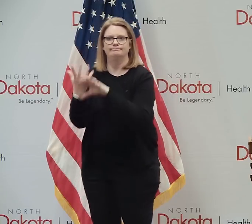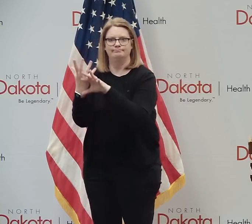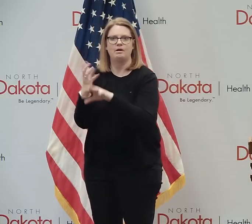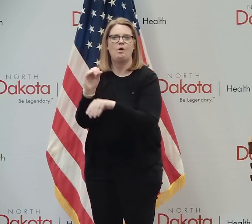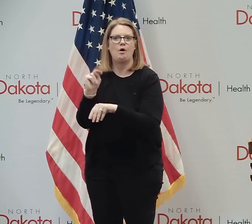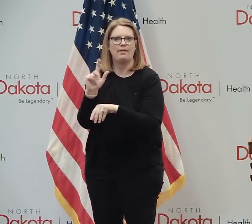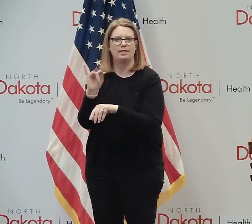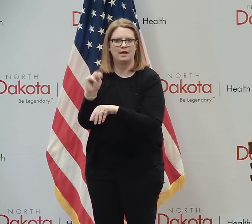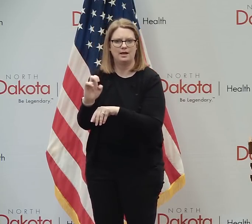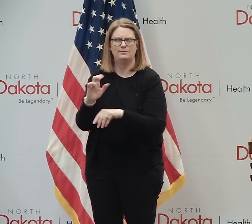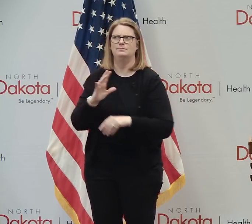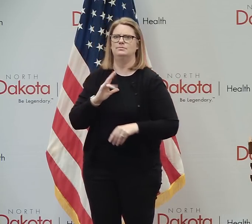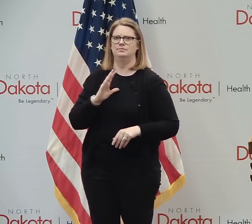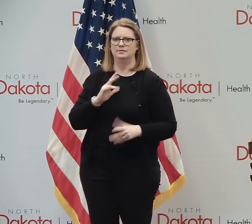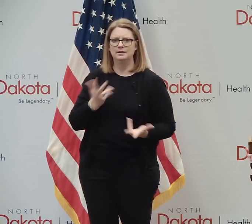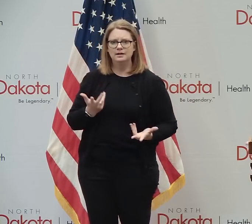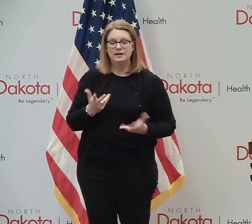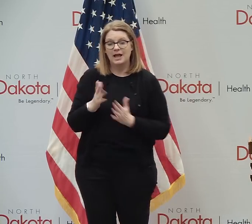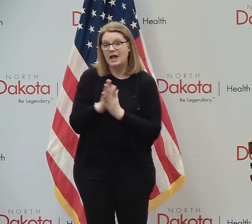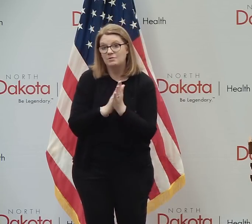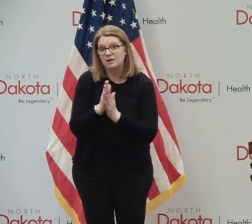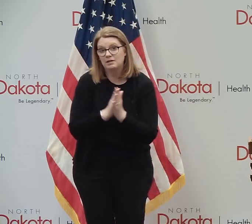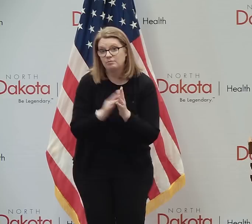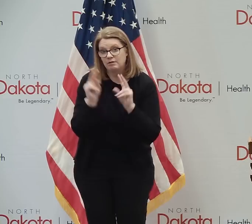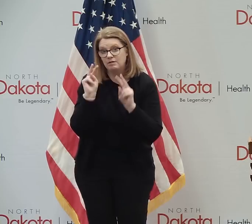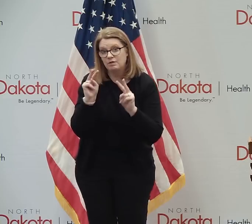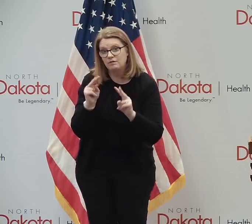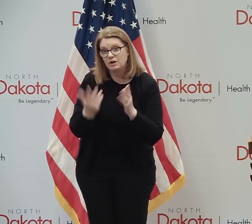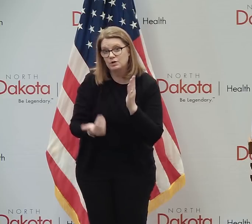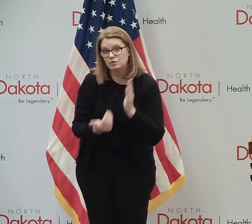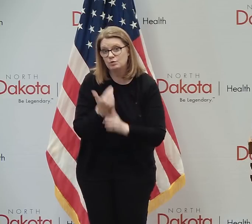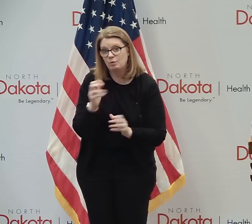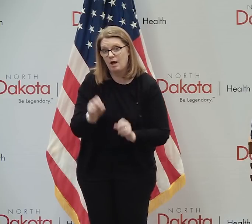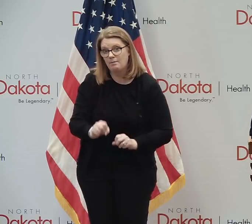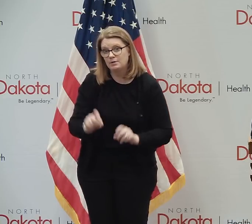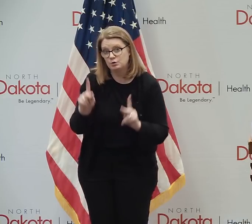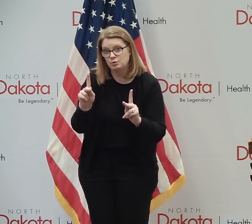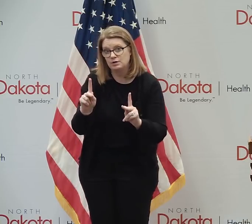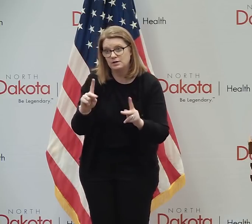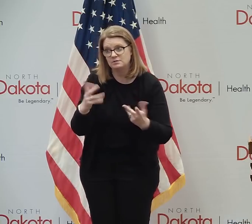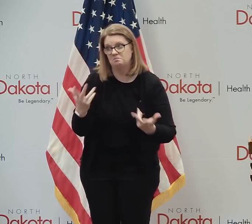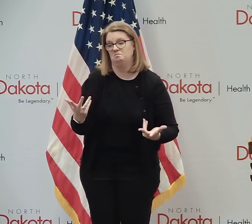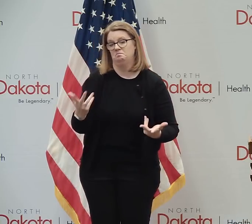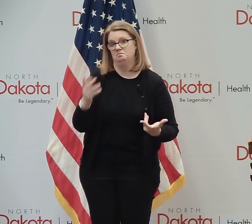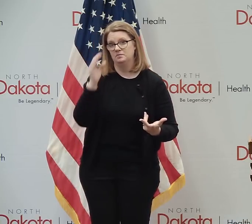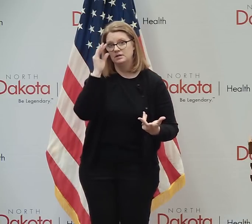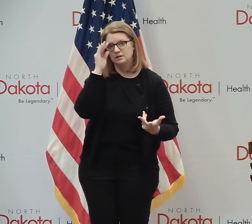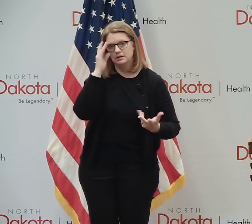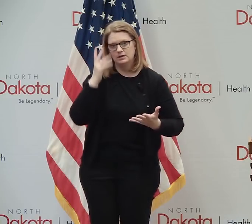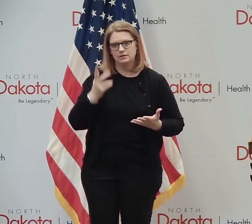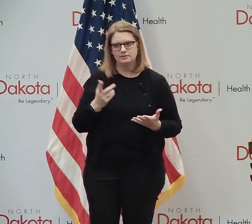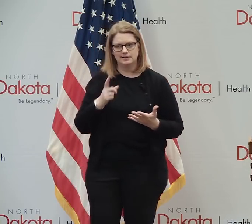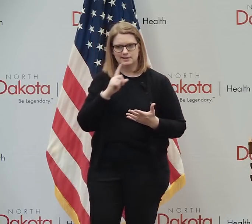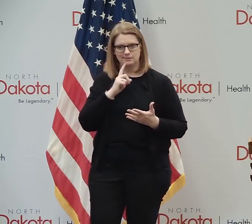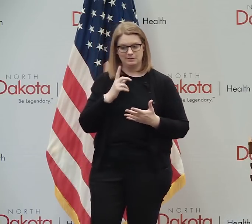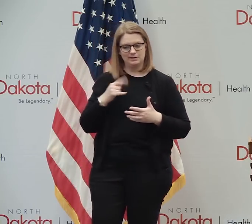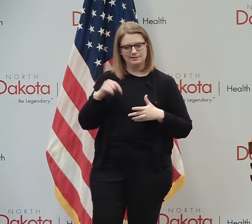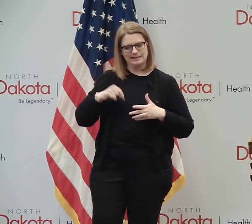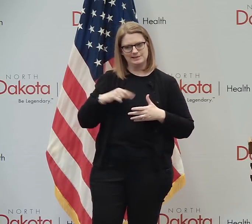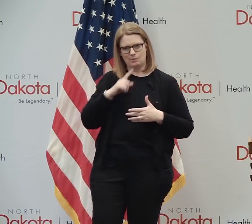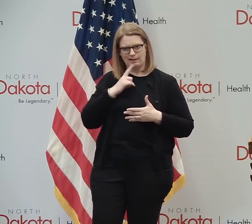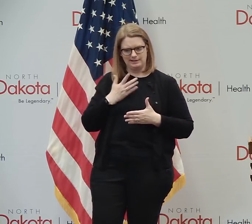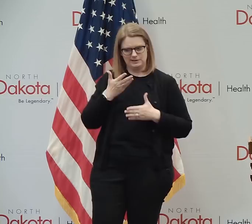online. And we look forward to new opportunities ahead as a result of this, although disruptive,